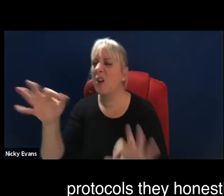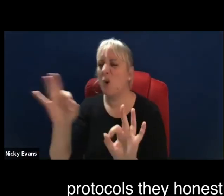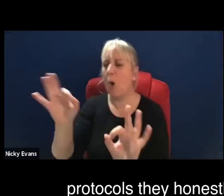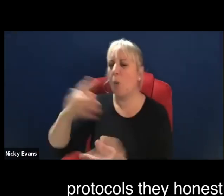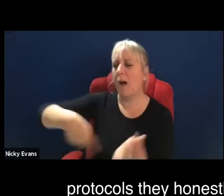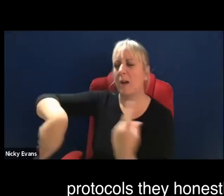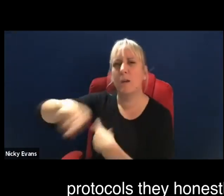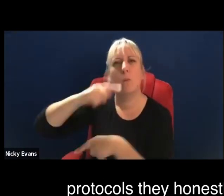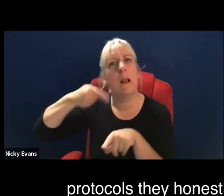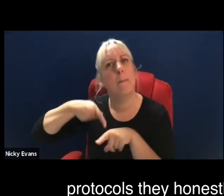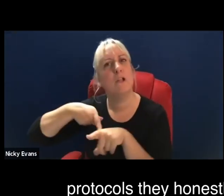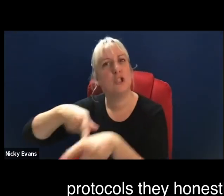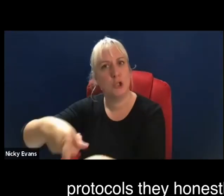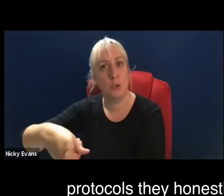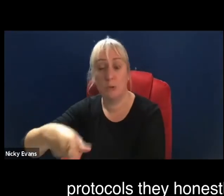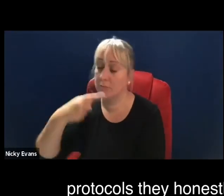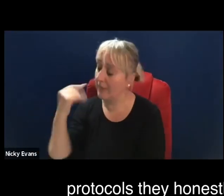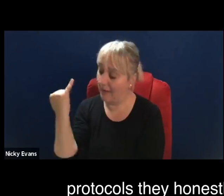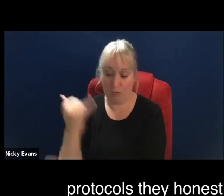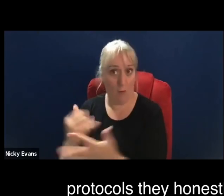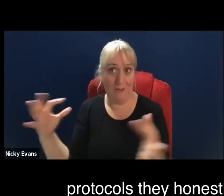how wrong they were when it came to the UK.